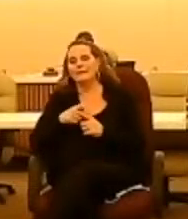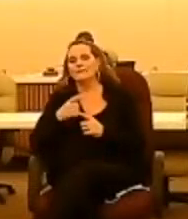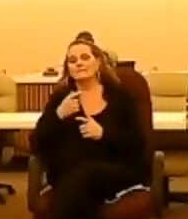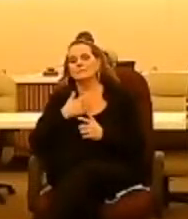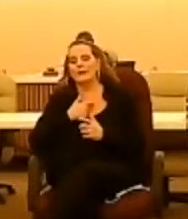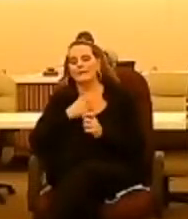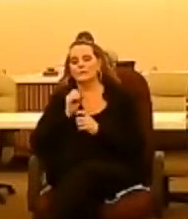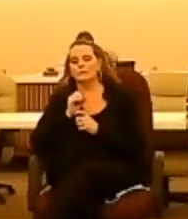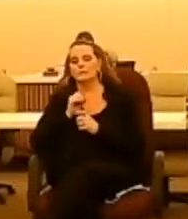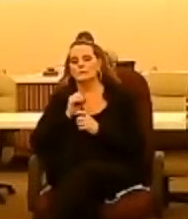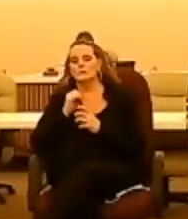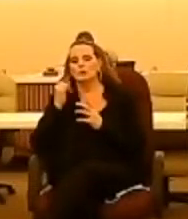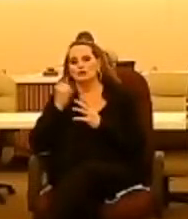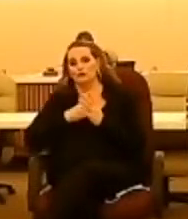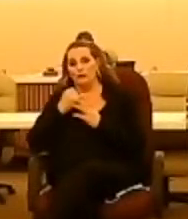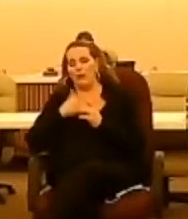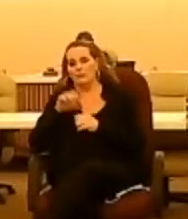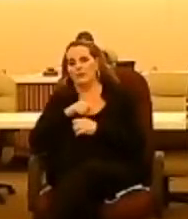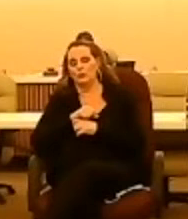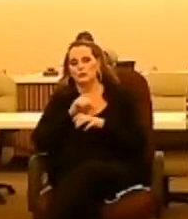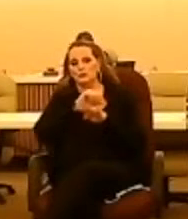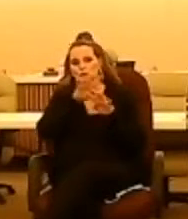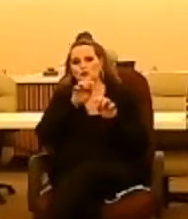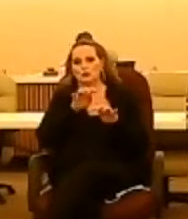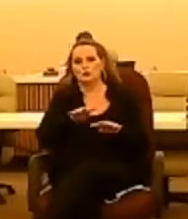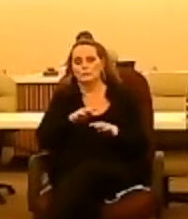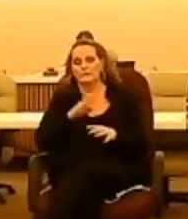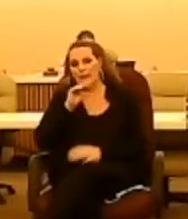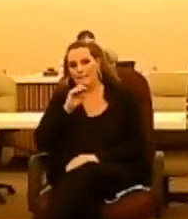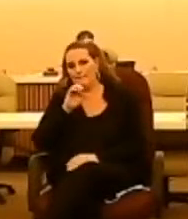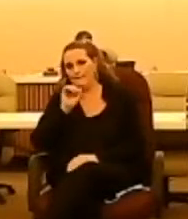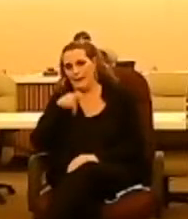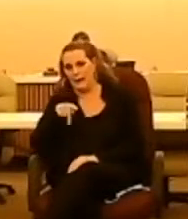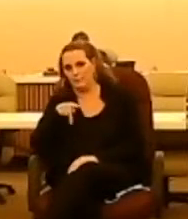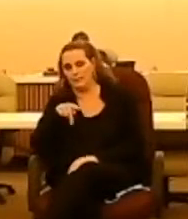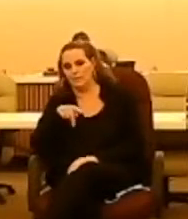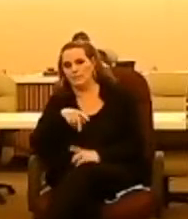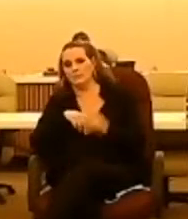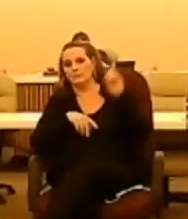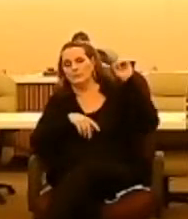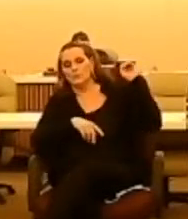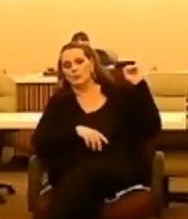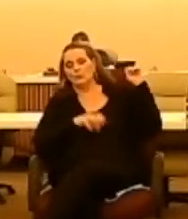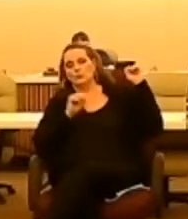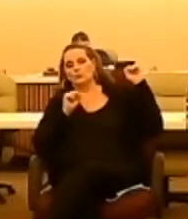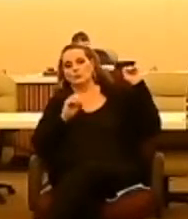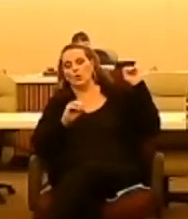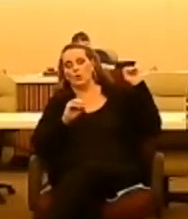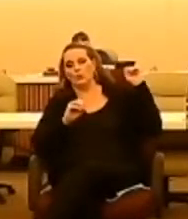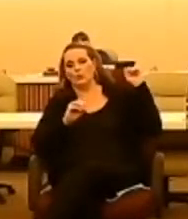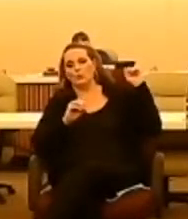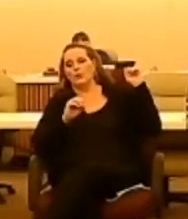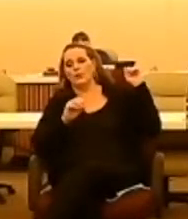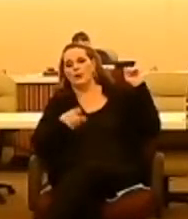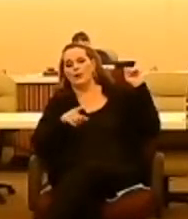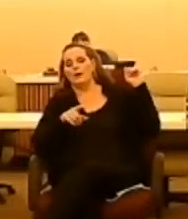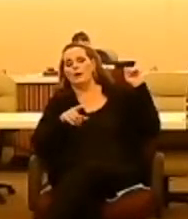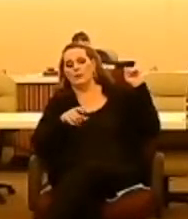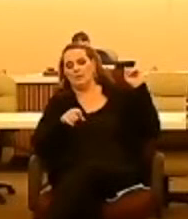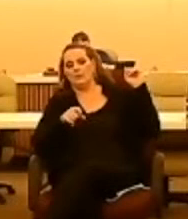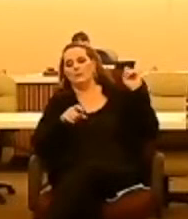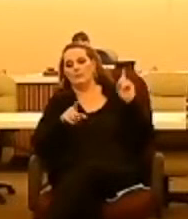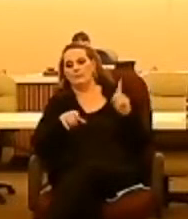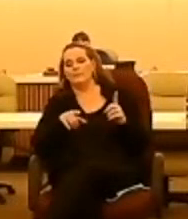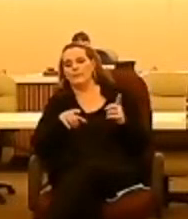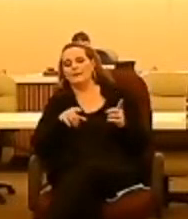would show the property going to them. So To Thank you, answer- Mr. Martin. Right, so that is committed, and,